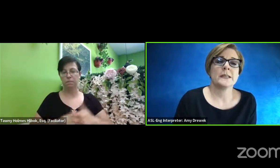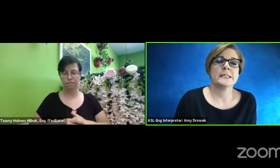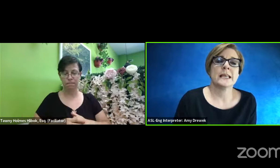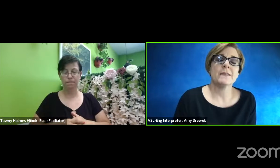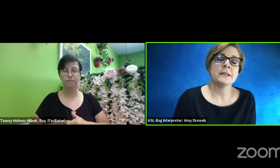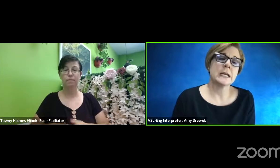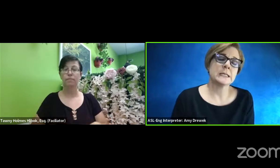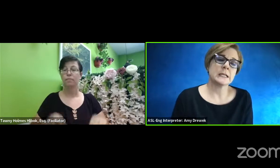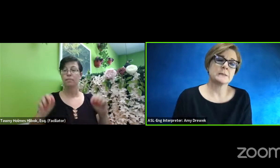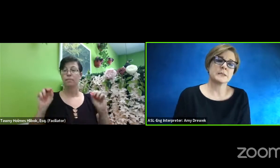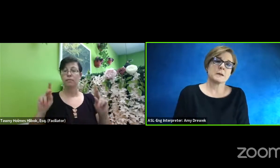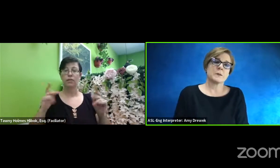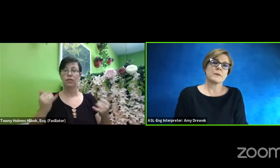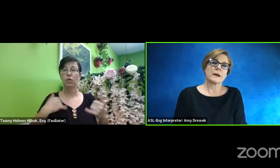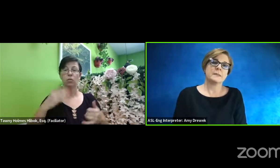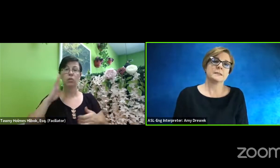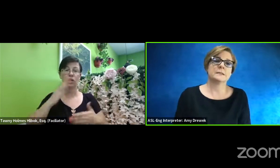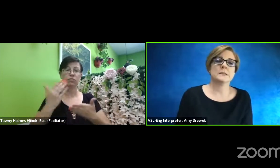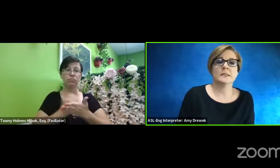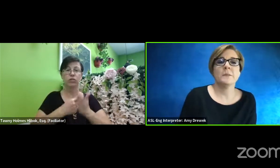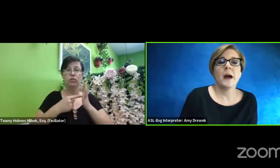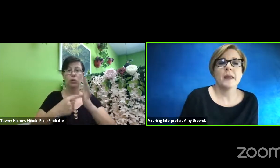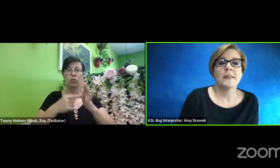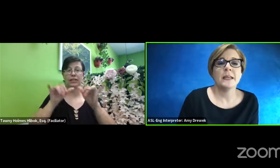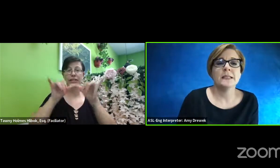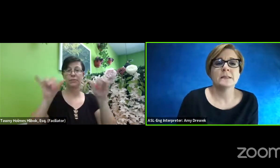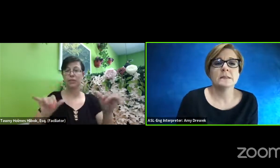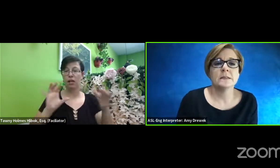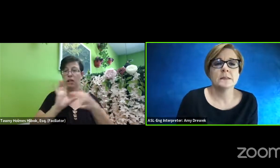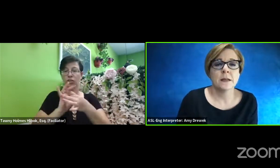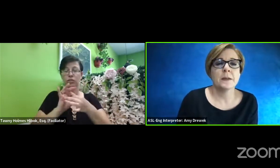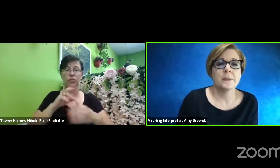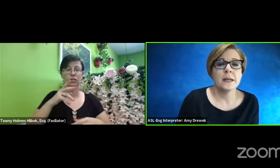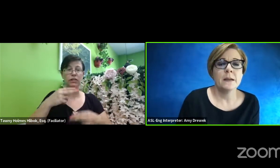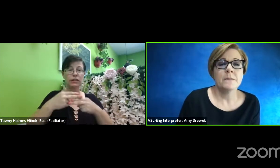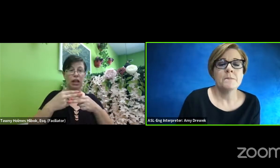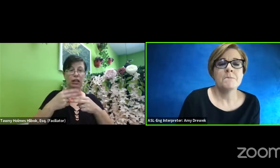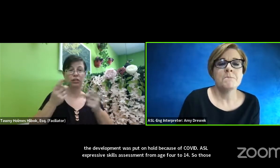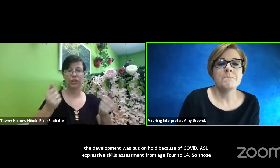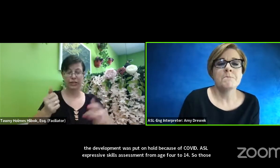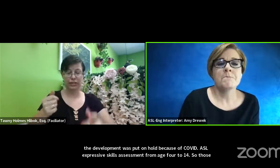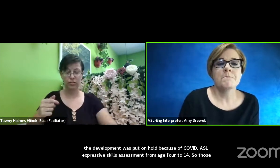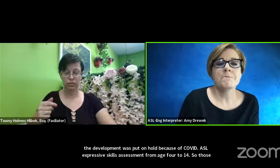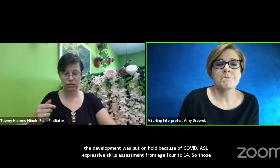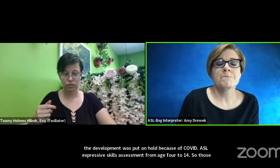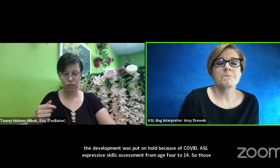So those were the 7 assessments that were recommended by the subcommittee.